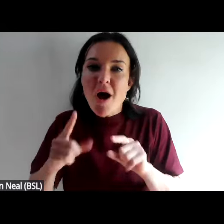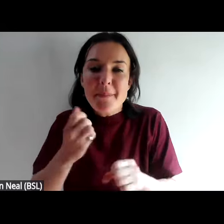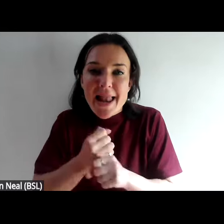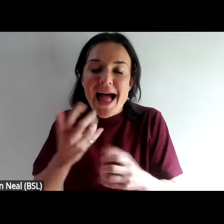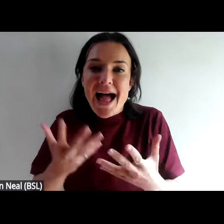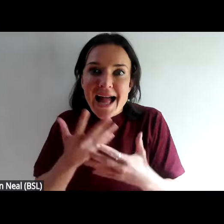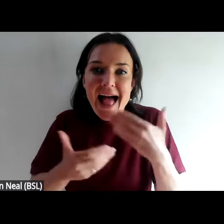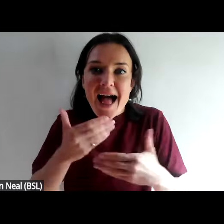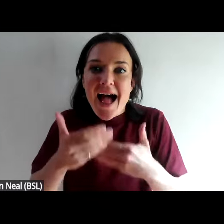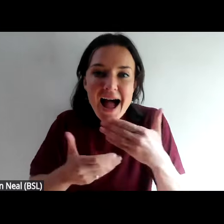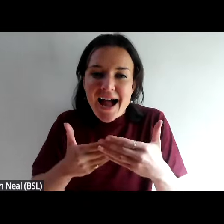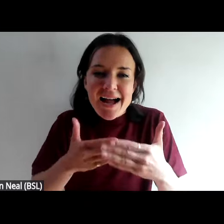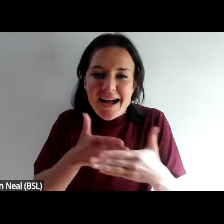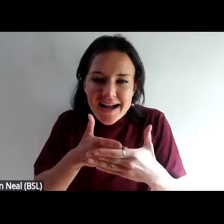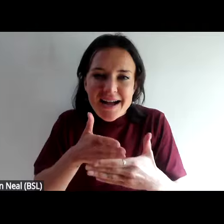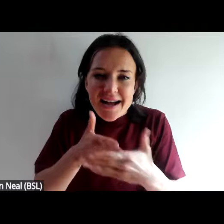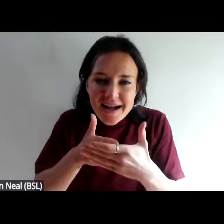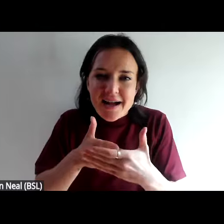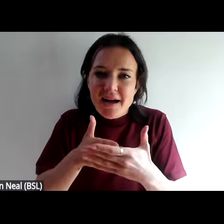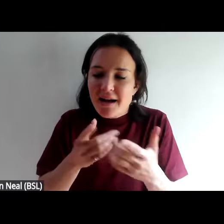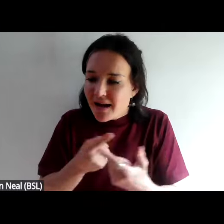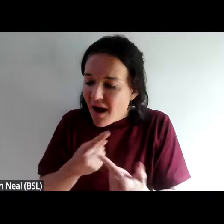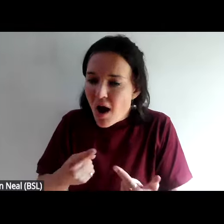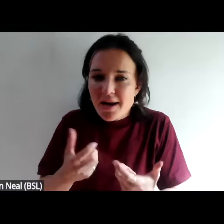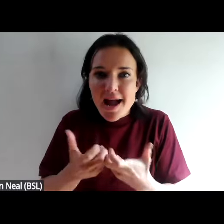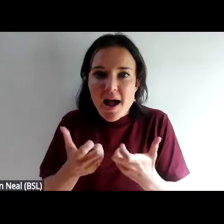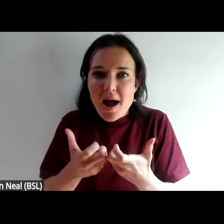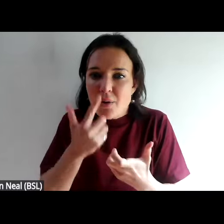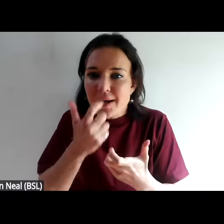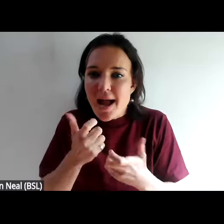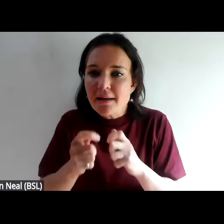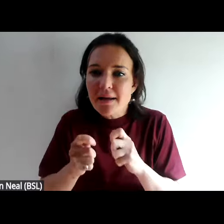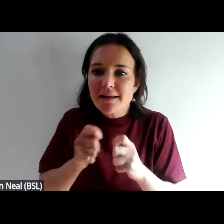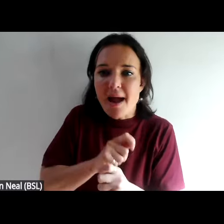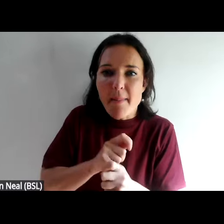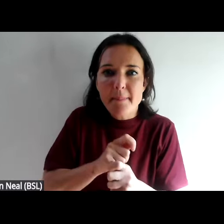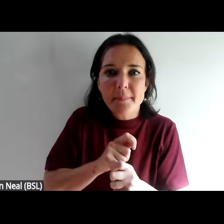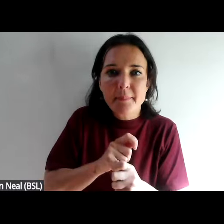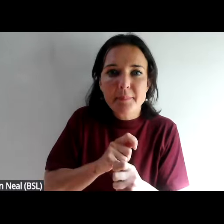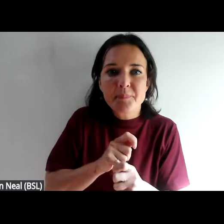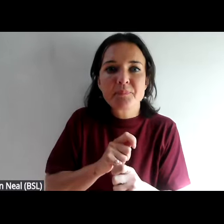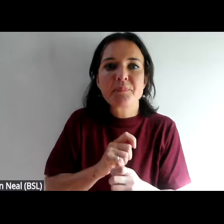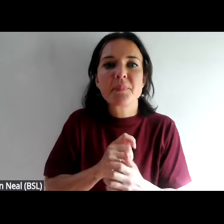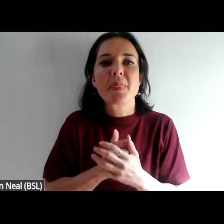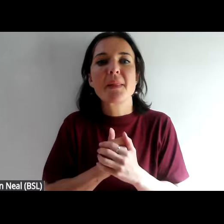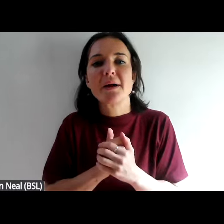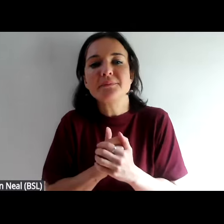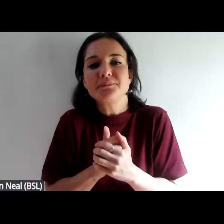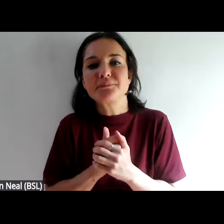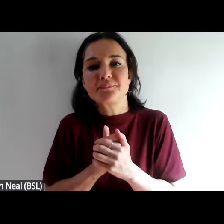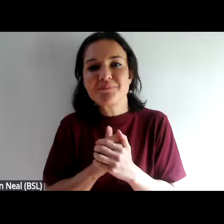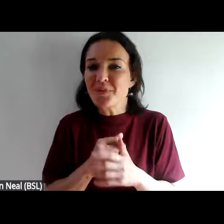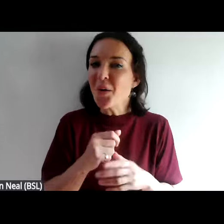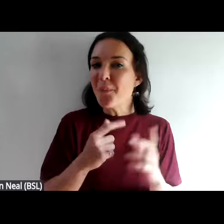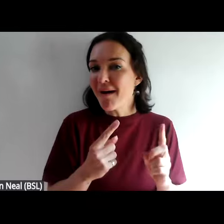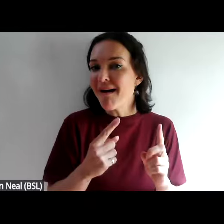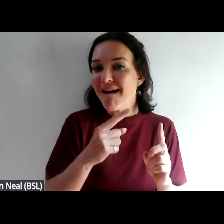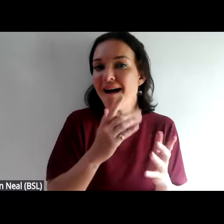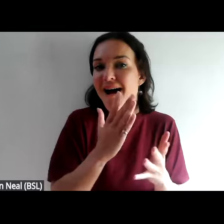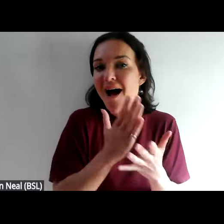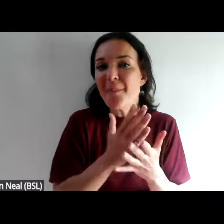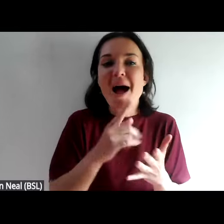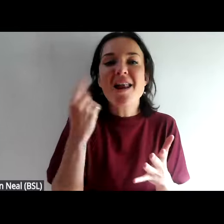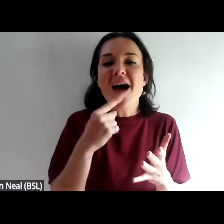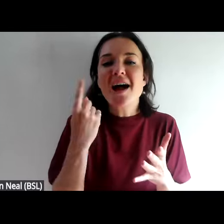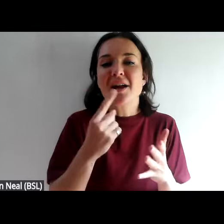can't, and then have to figure out if it can be adapted. But yeah, lying for the greater good as long